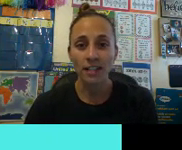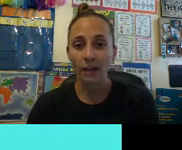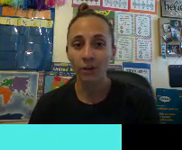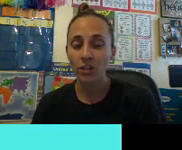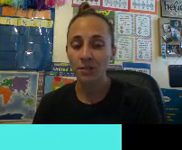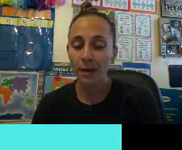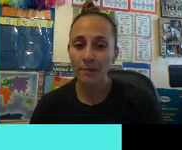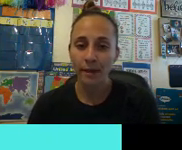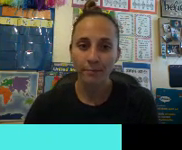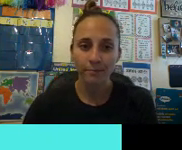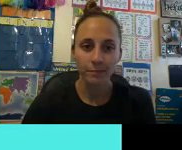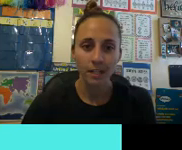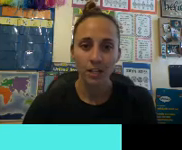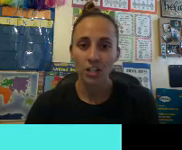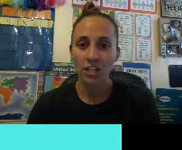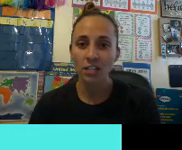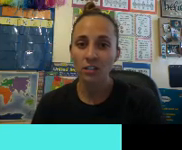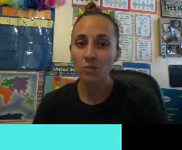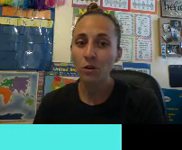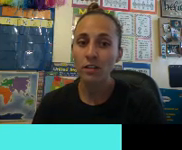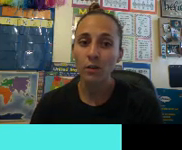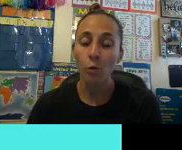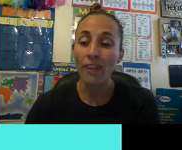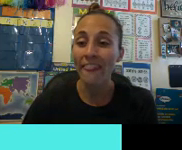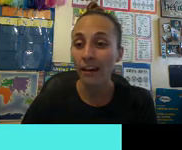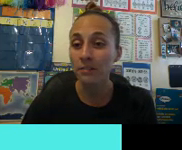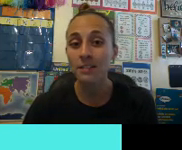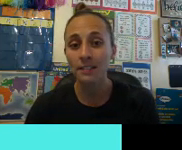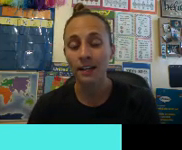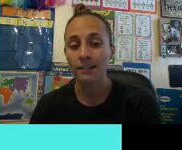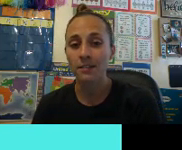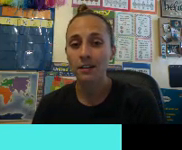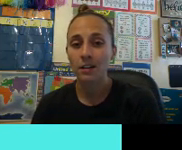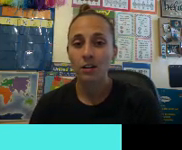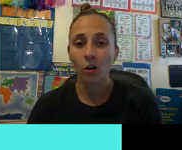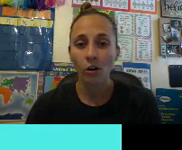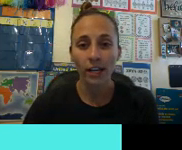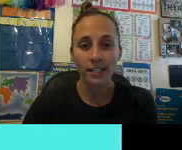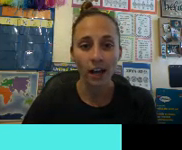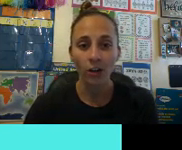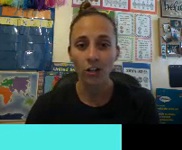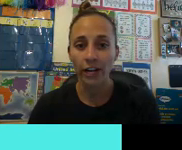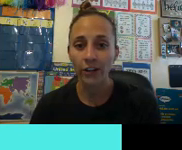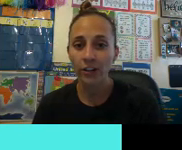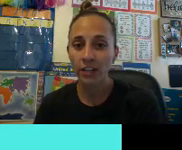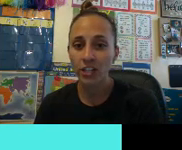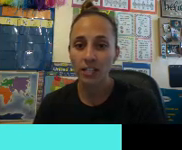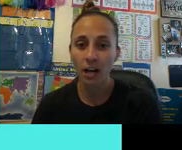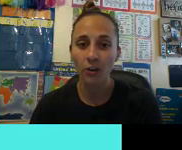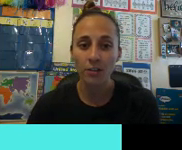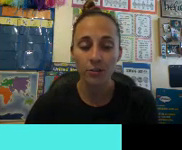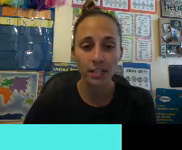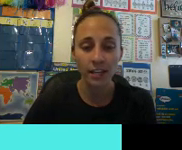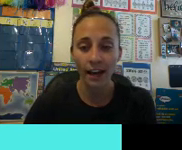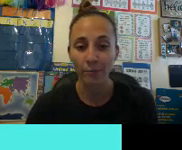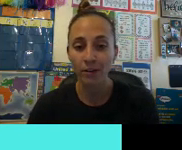to sign when she was a baby. She has learned more than 1,000 signs. Coco can tell her trainer that she is